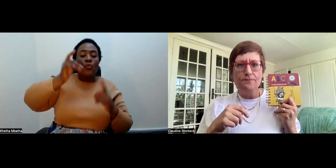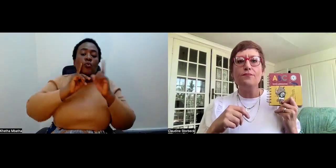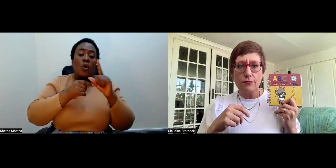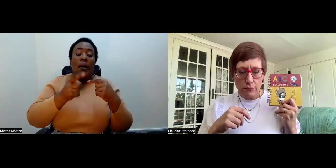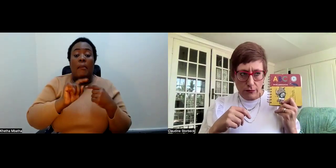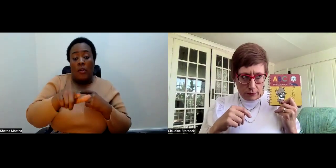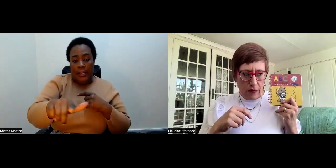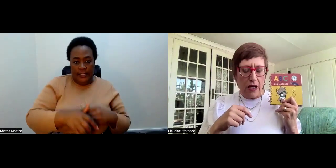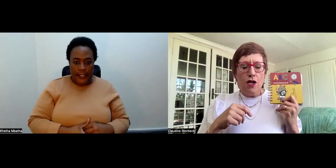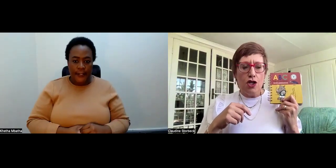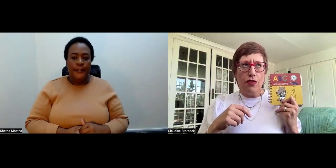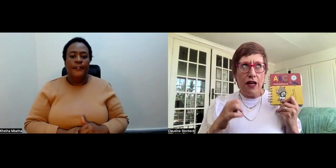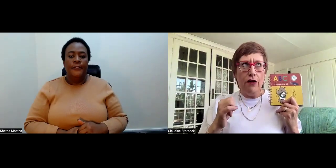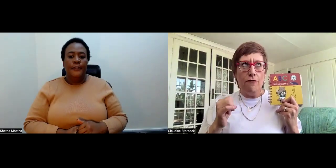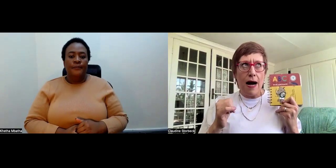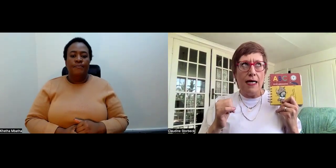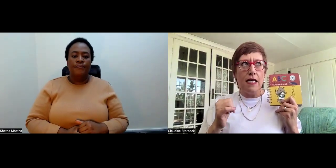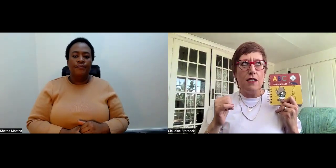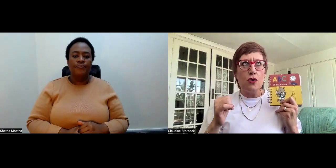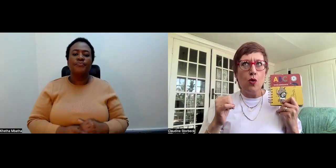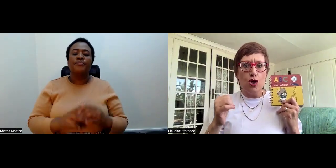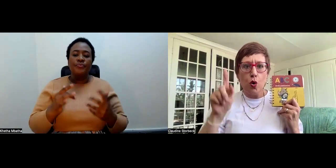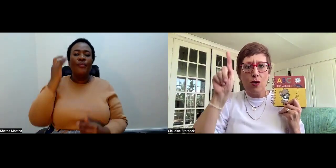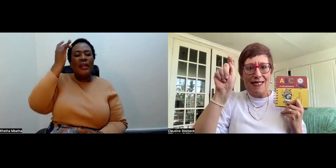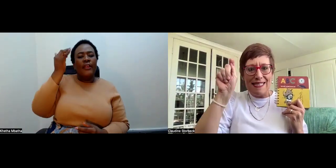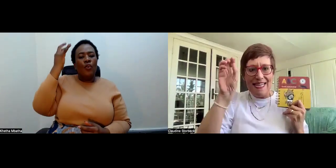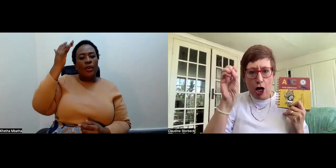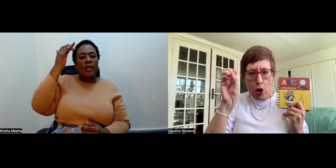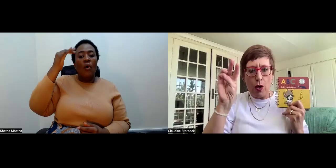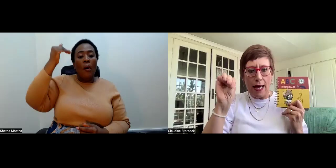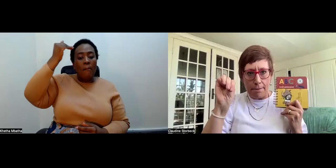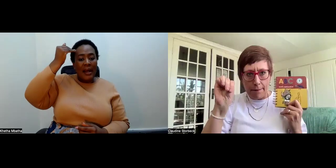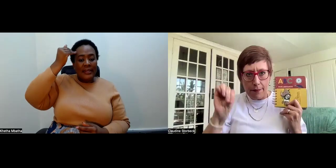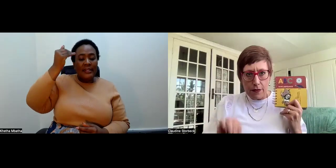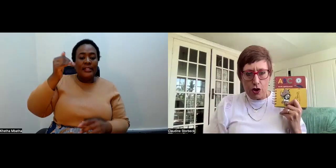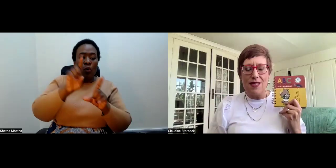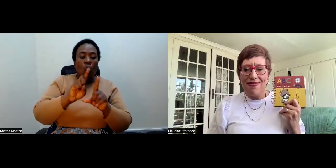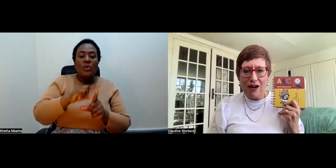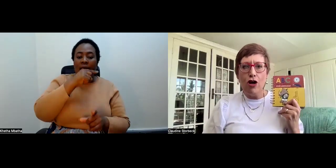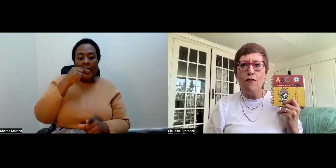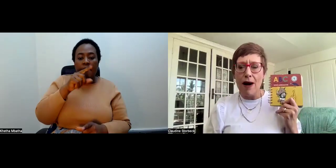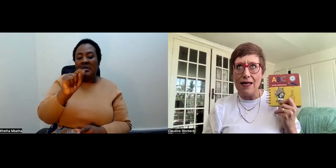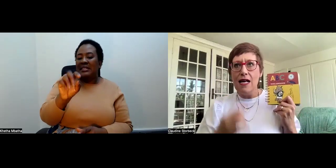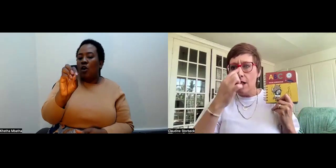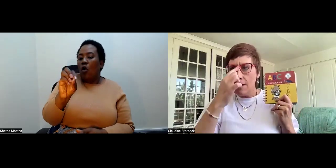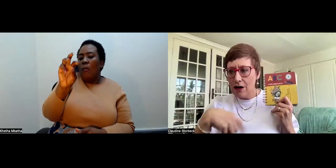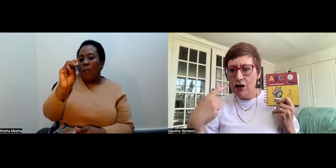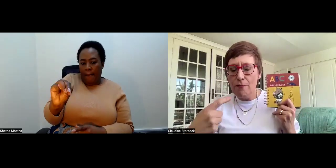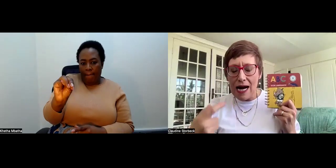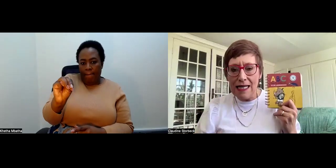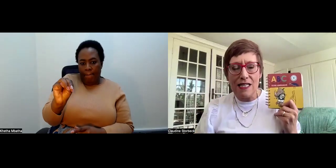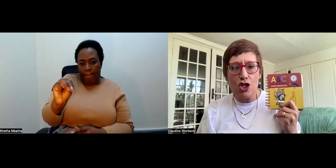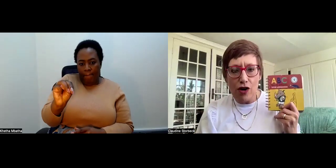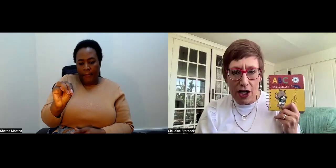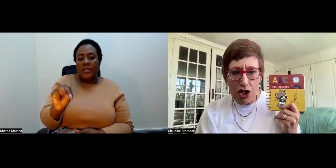mind. So theory of mind is also called TOM. So it's theory of mind. Theory